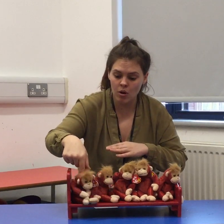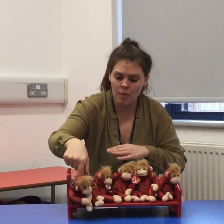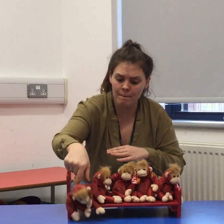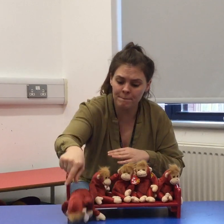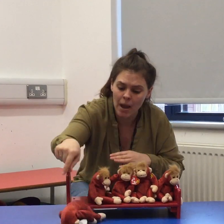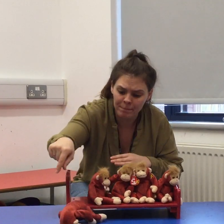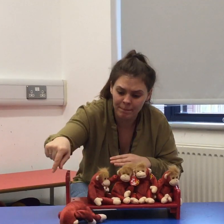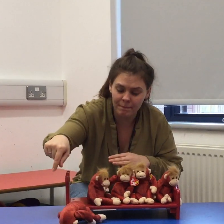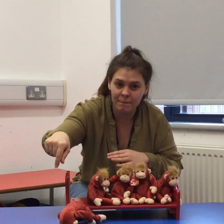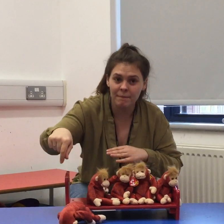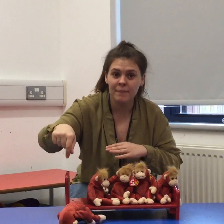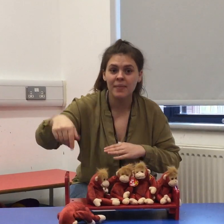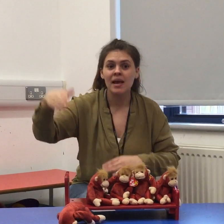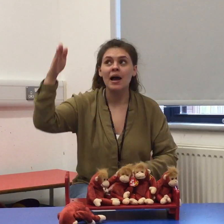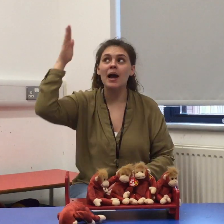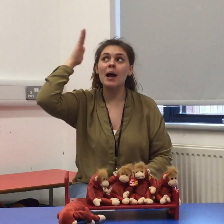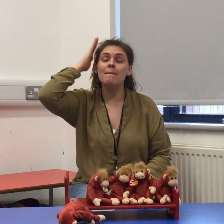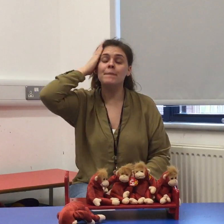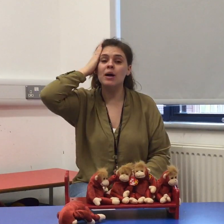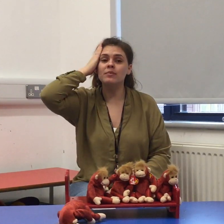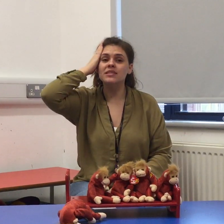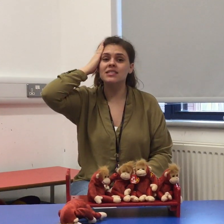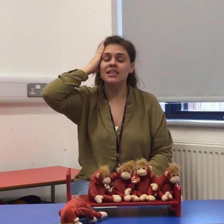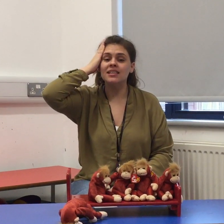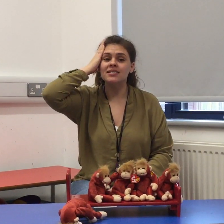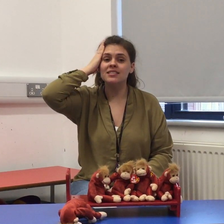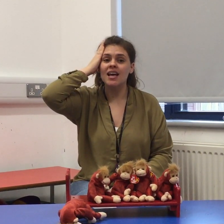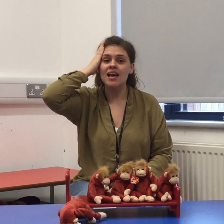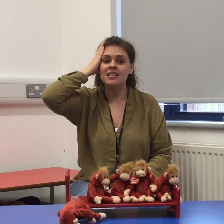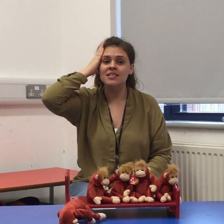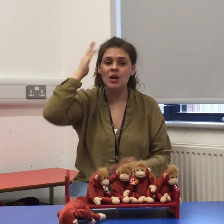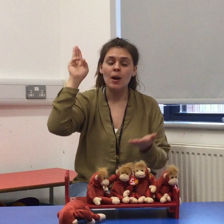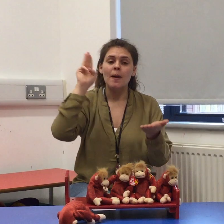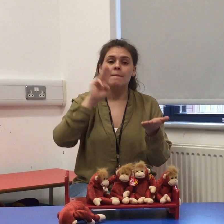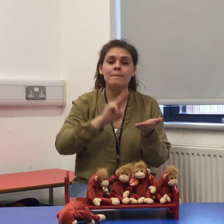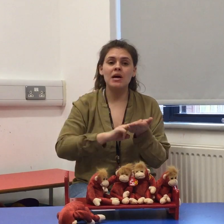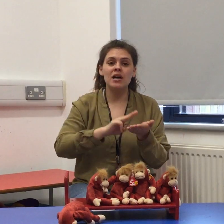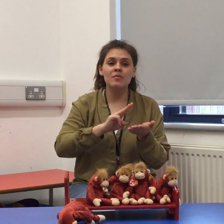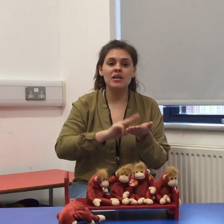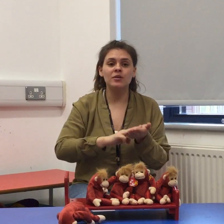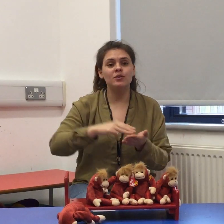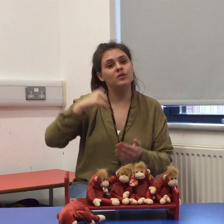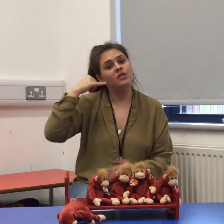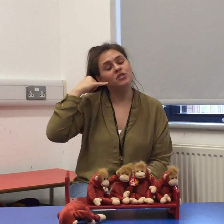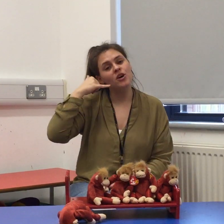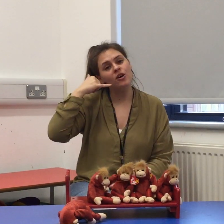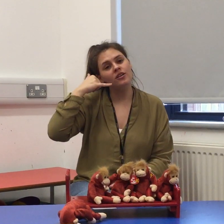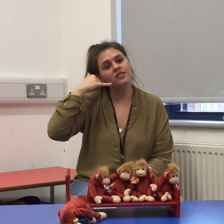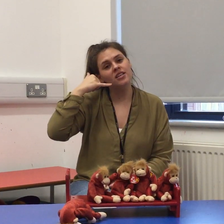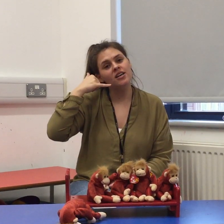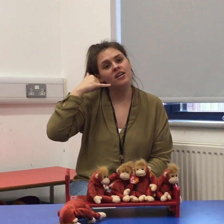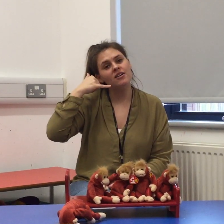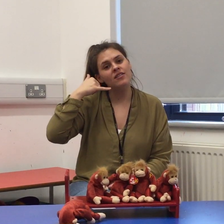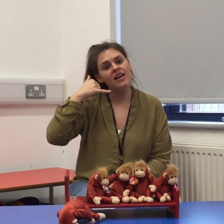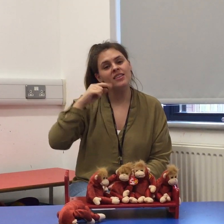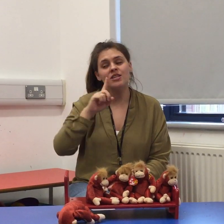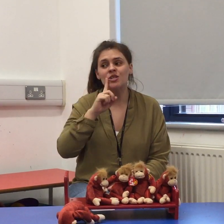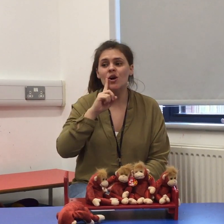all top and bumped his head. Mommy called the doctor and the